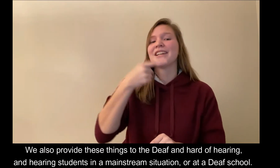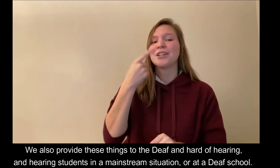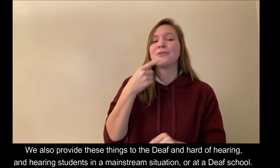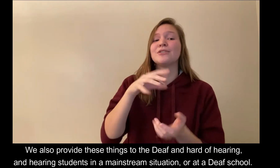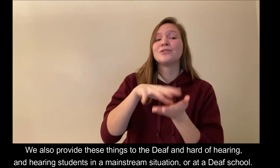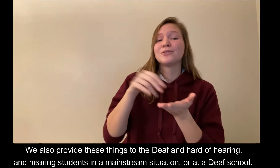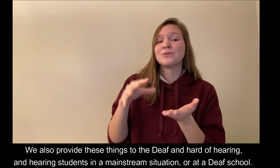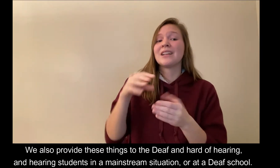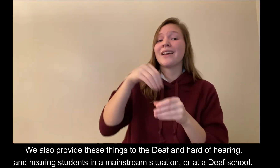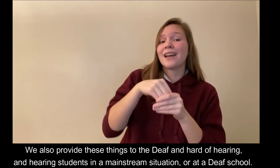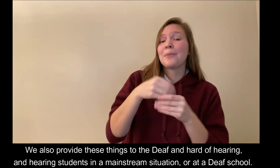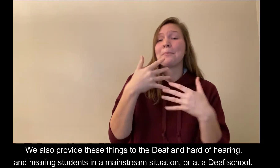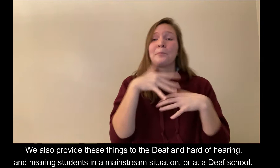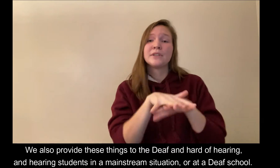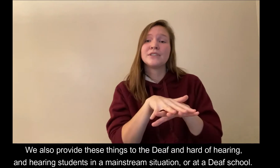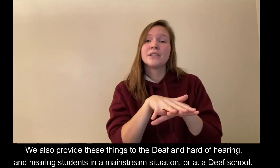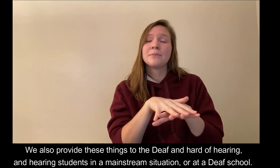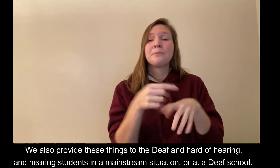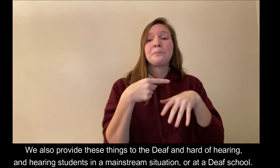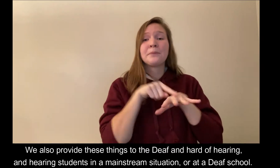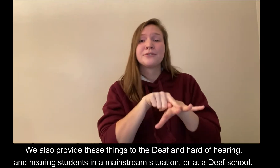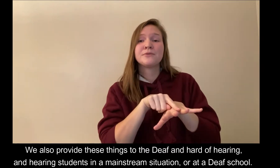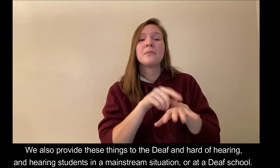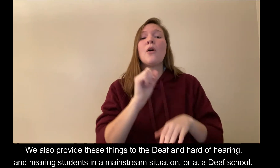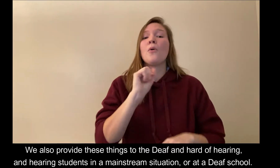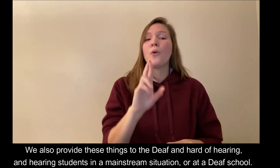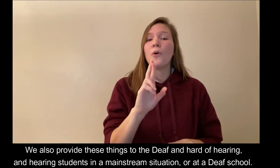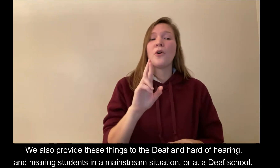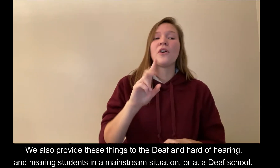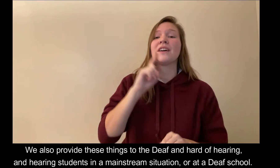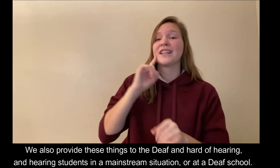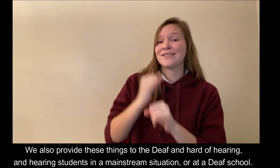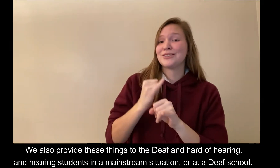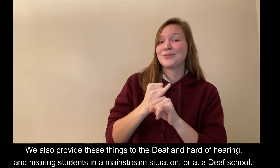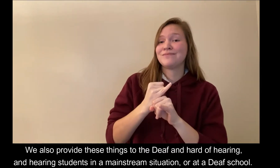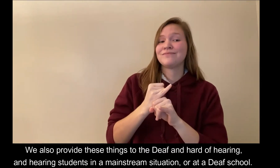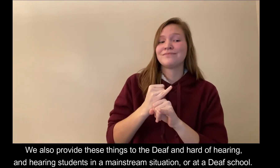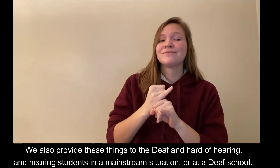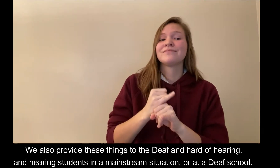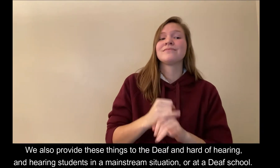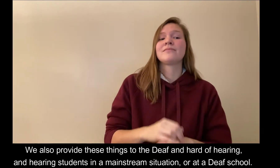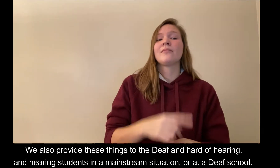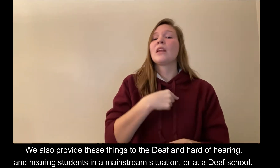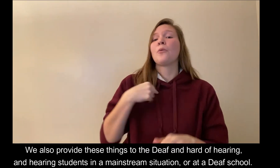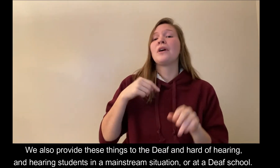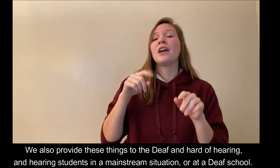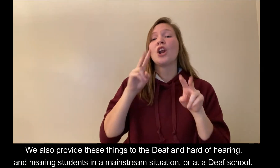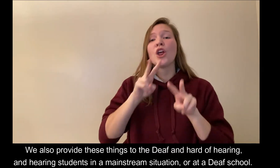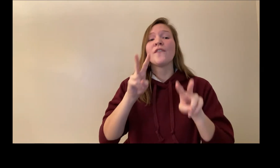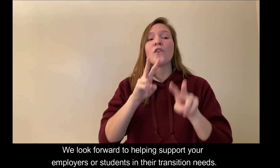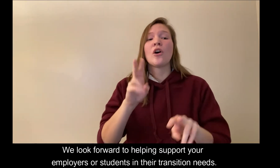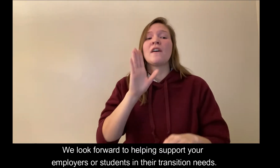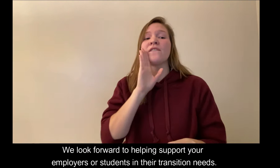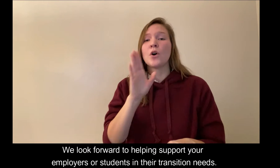to the deaf and hard of hearing and hearing students in a mainstream situation or at a deaf school. We